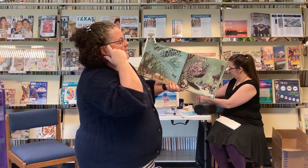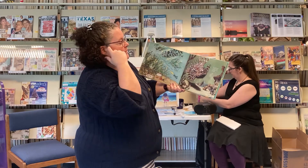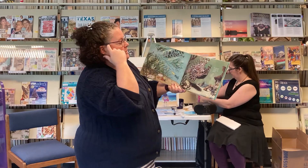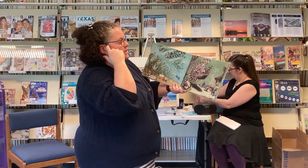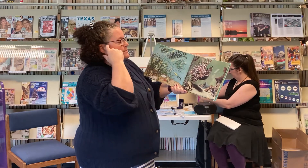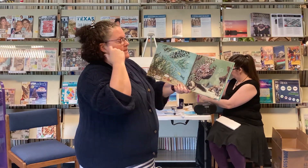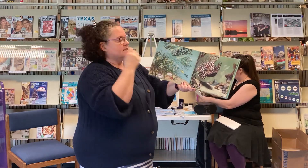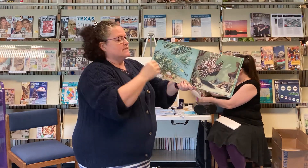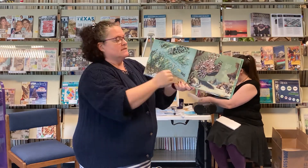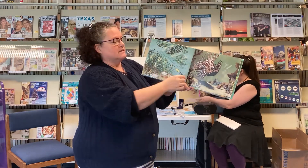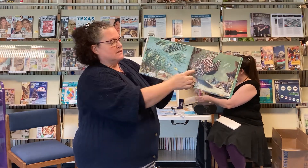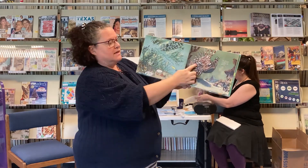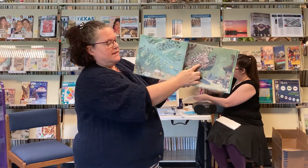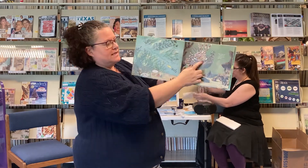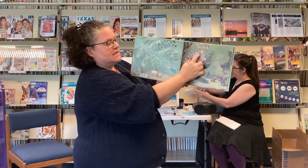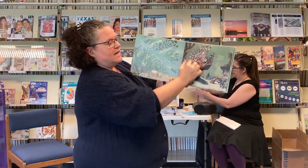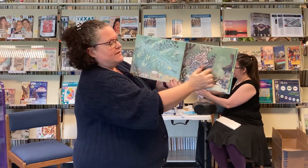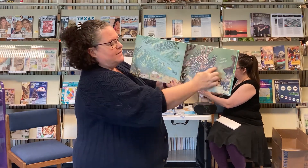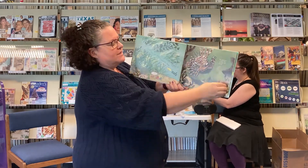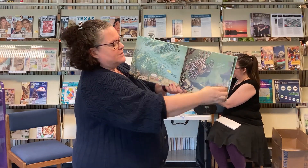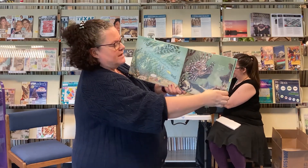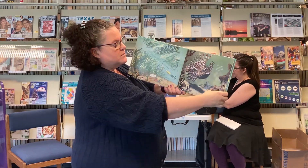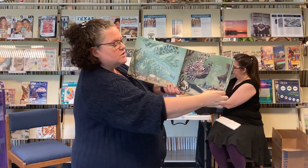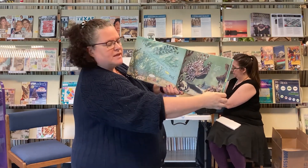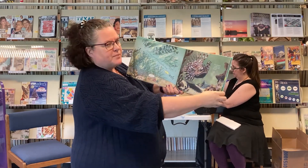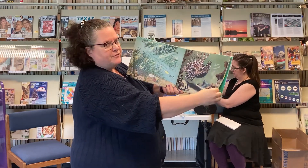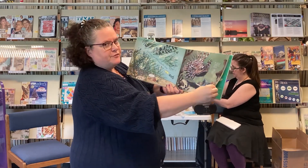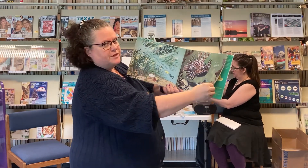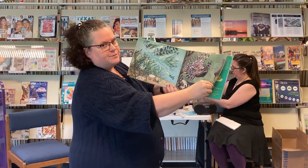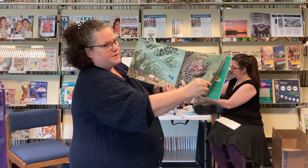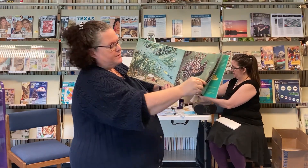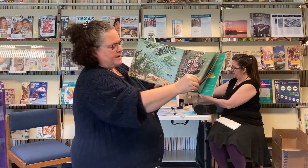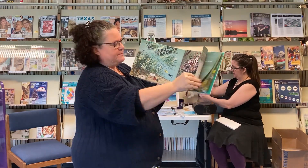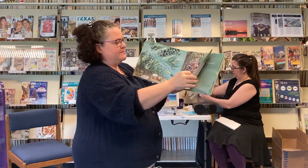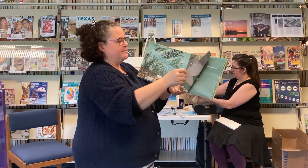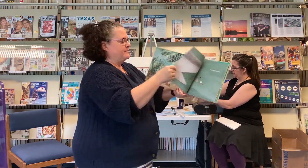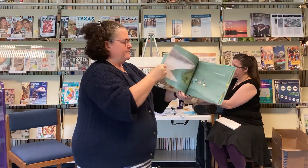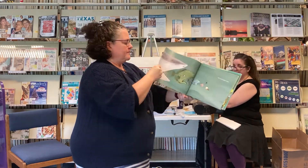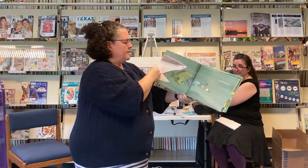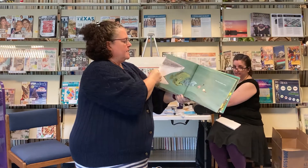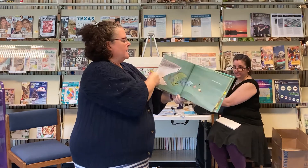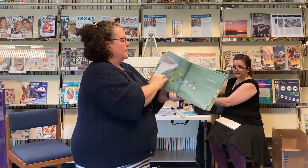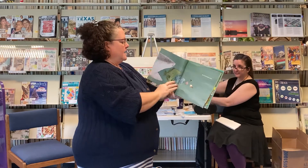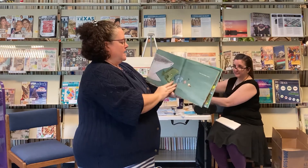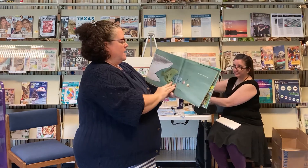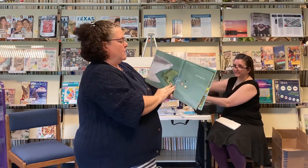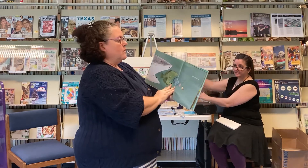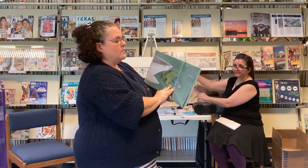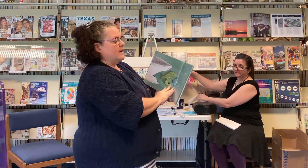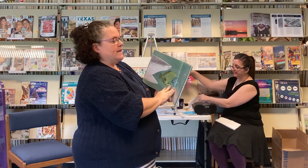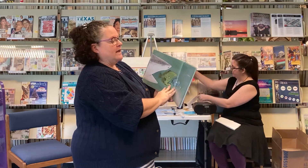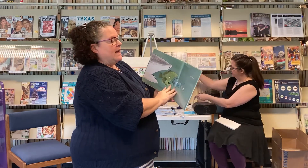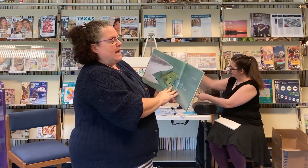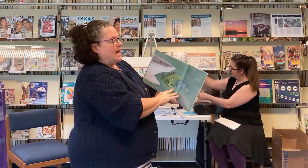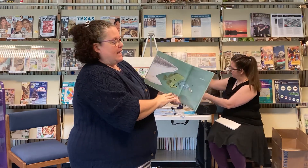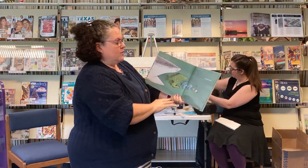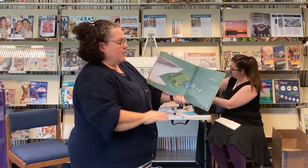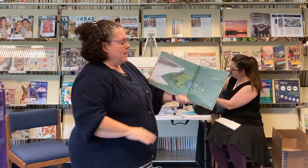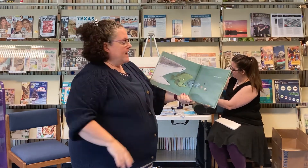whatever she pleases. That's a lionfish. They almost look like pufferfish, but they're not. Oh boy. And